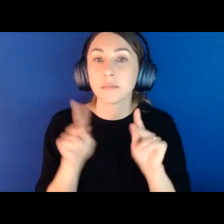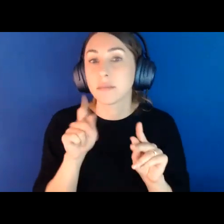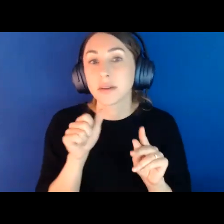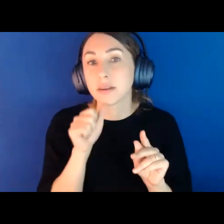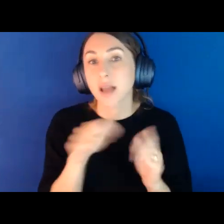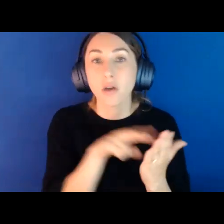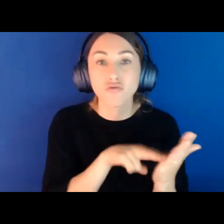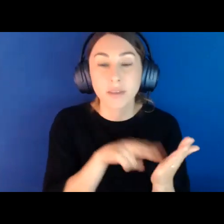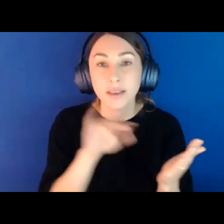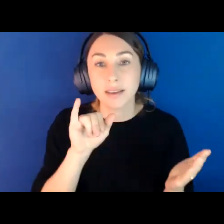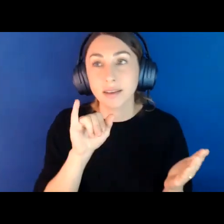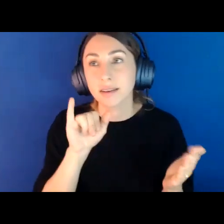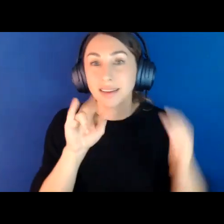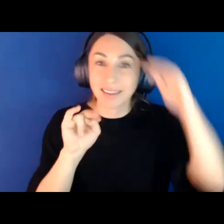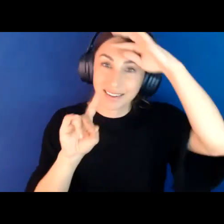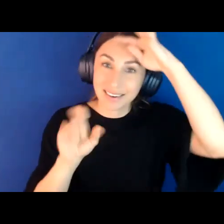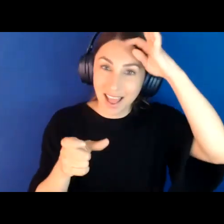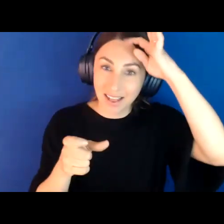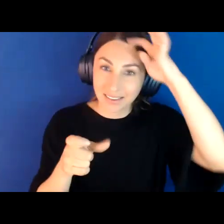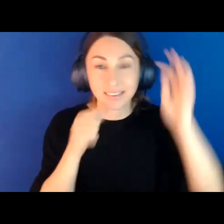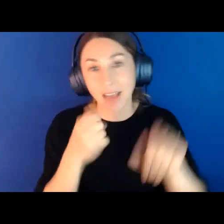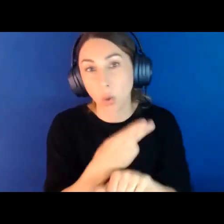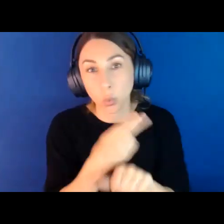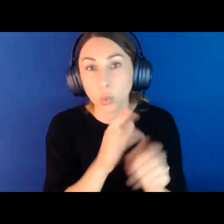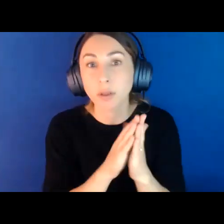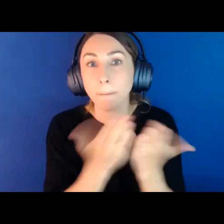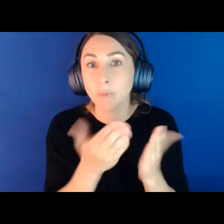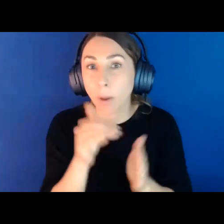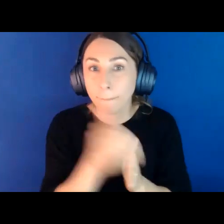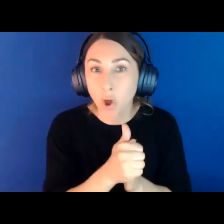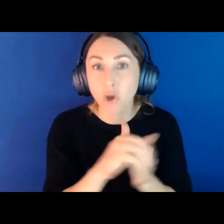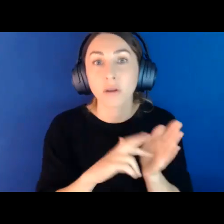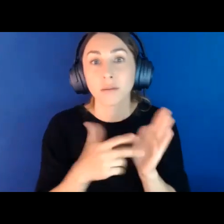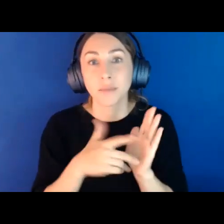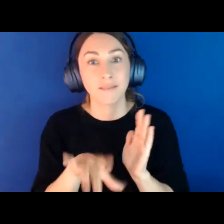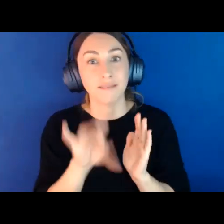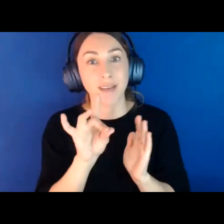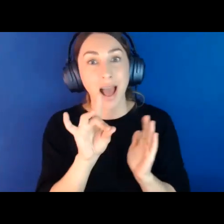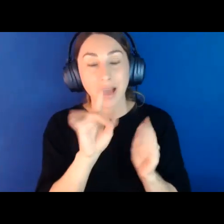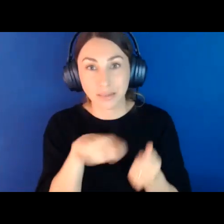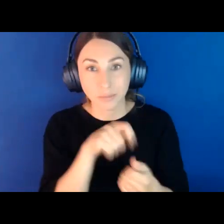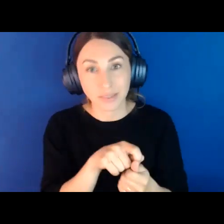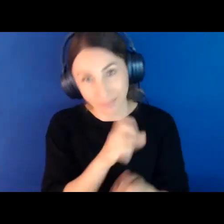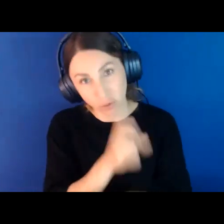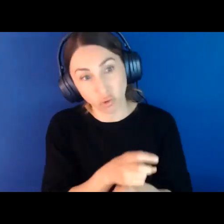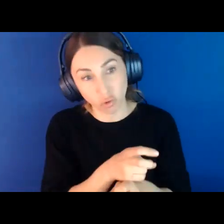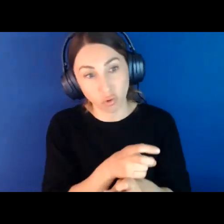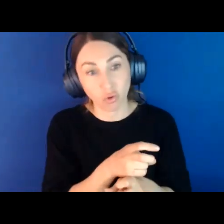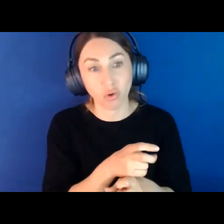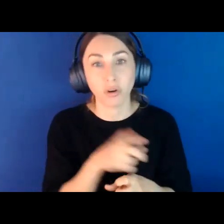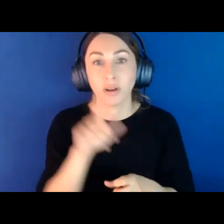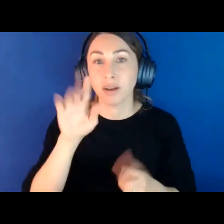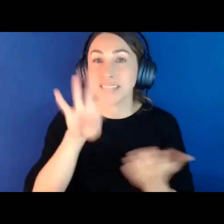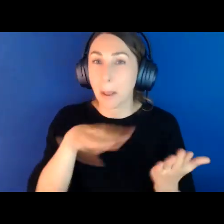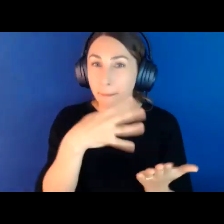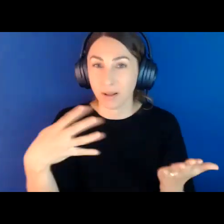an index or bookmarks. So there is an issue finding what you want. There is the incomprehensible tables.